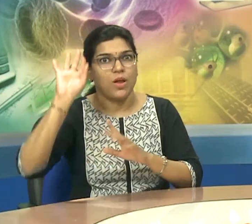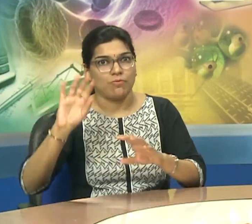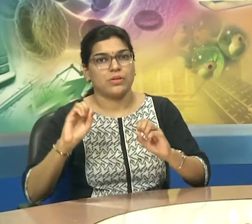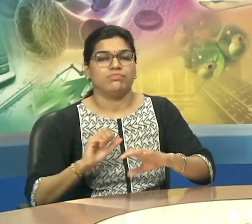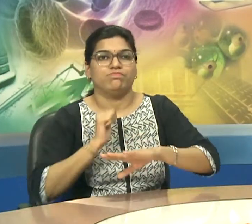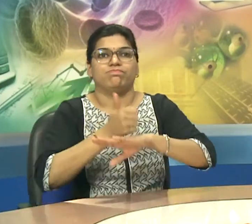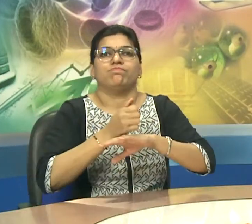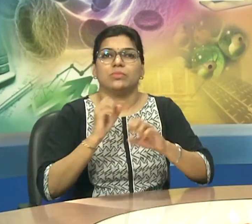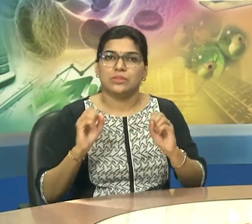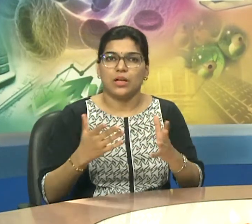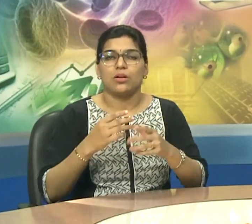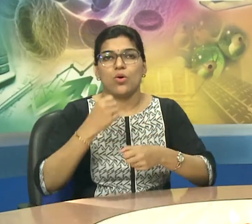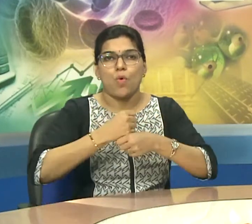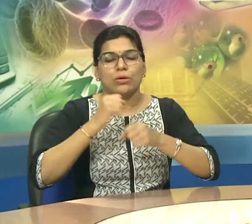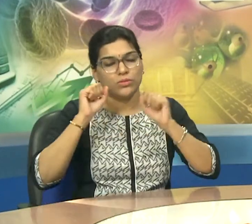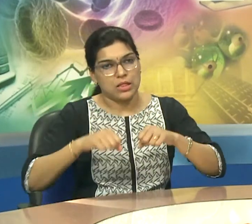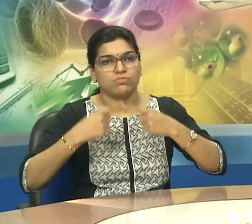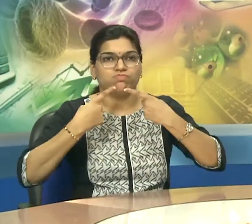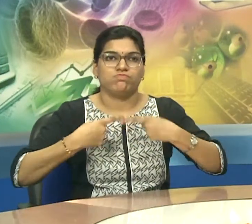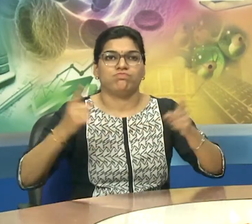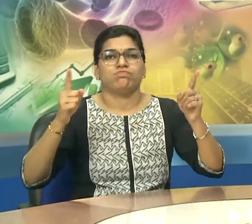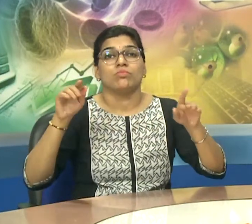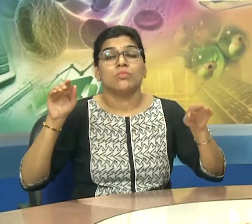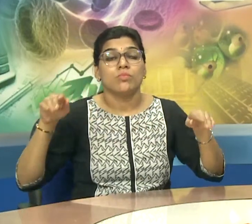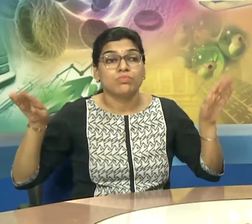It was started in the year 1972.